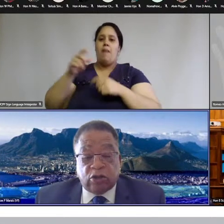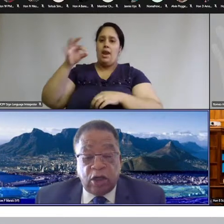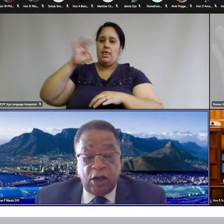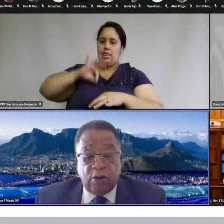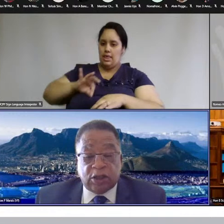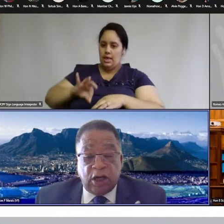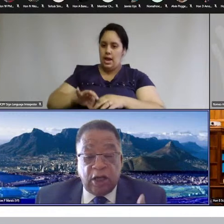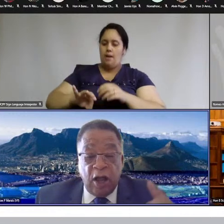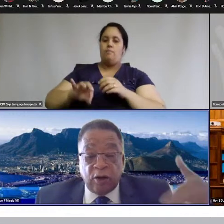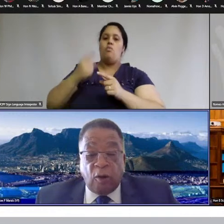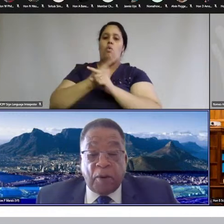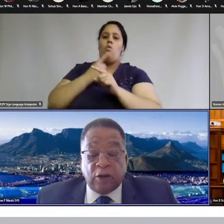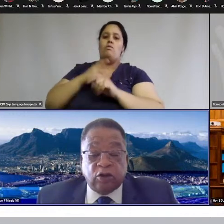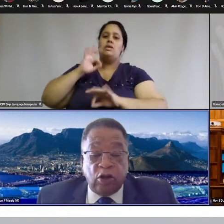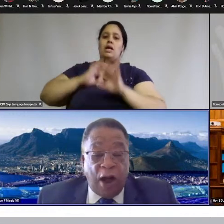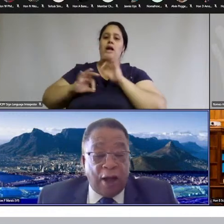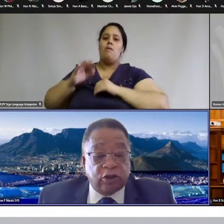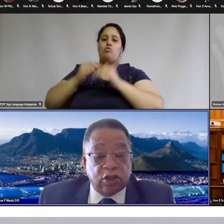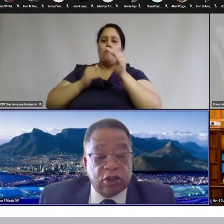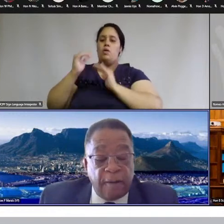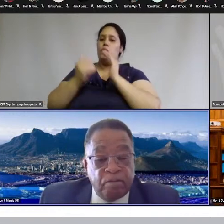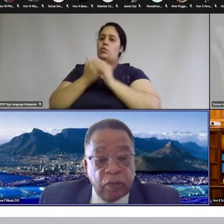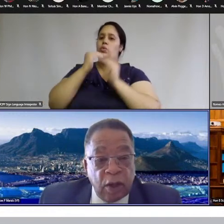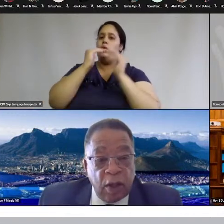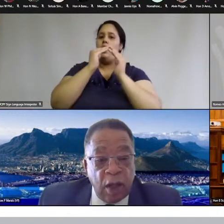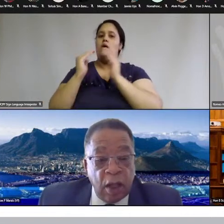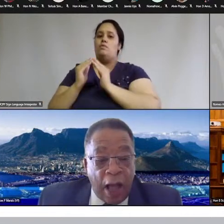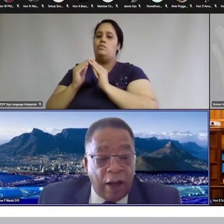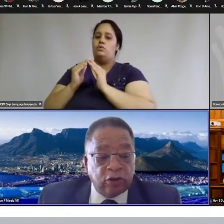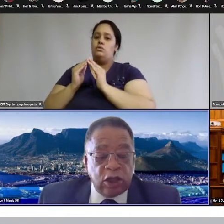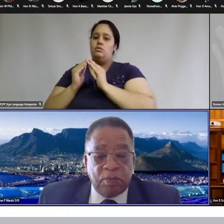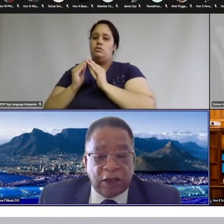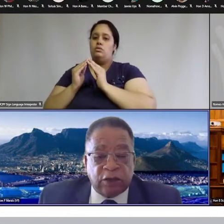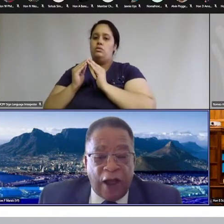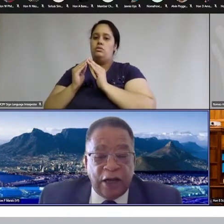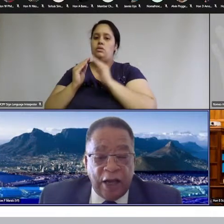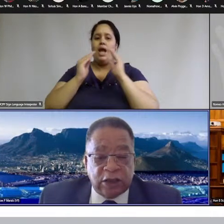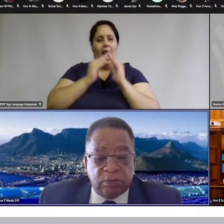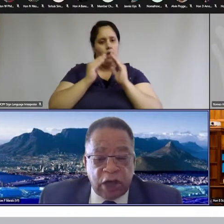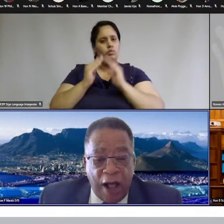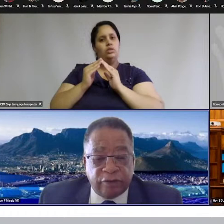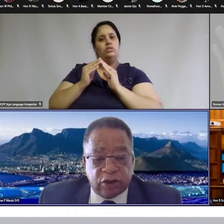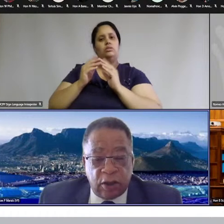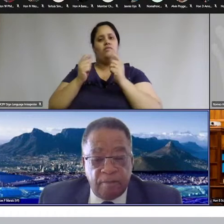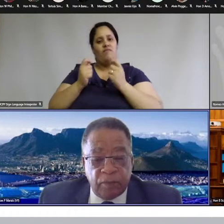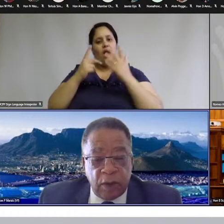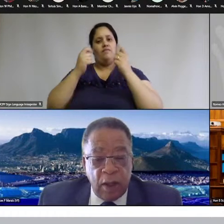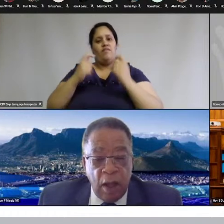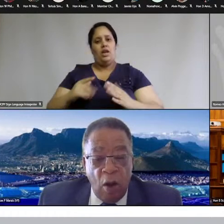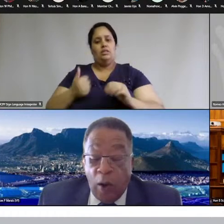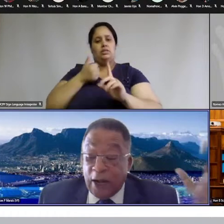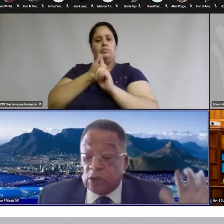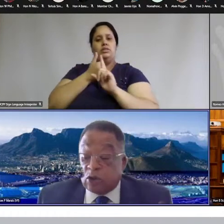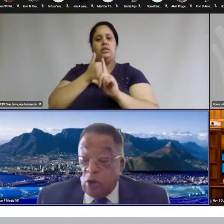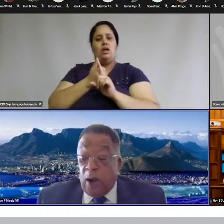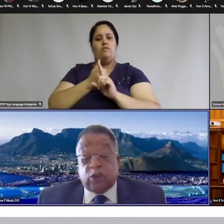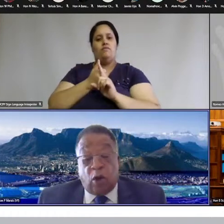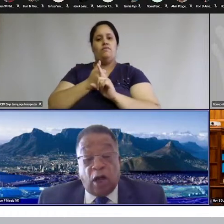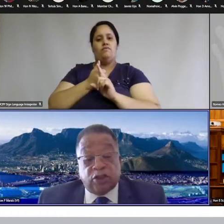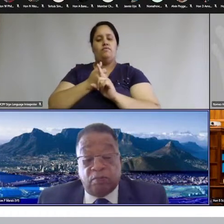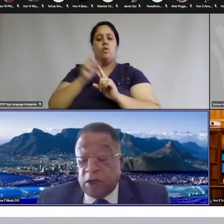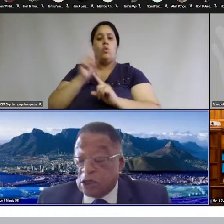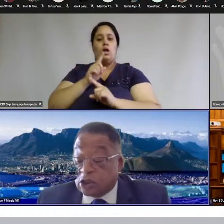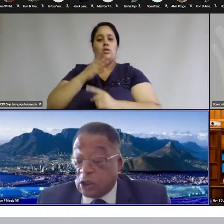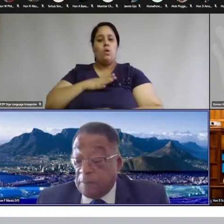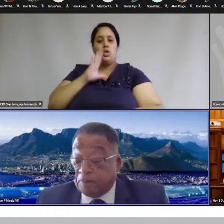in continuously to build new houses. The houses must finance themselves. What I do want